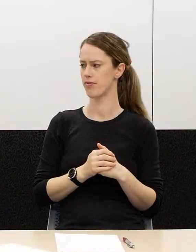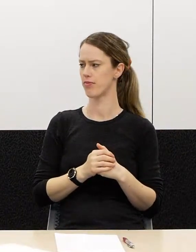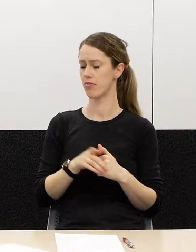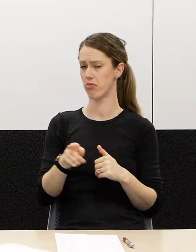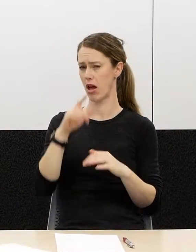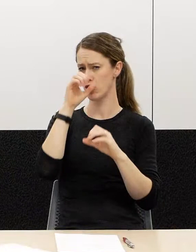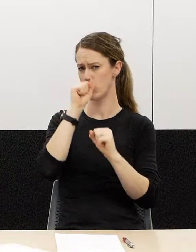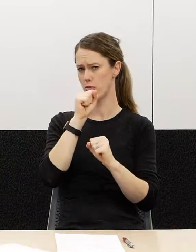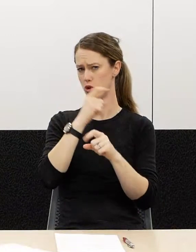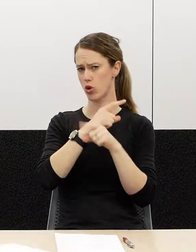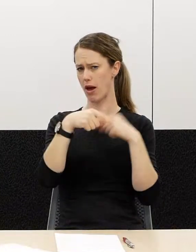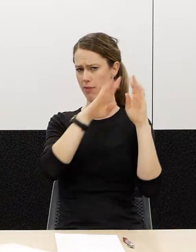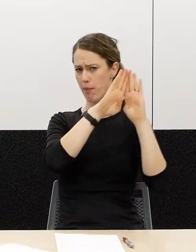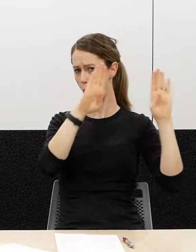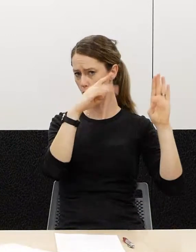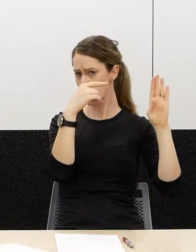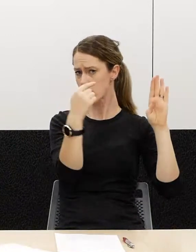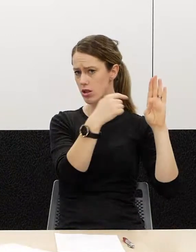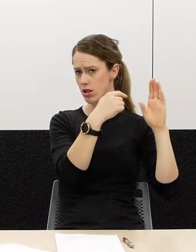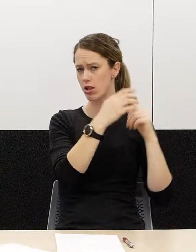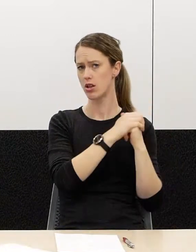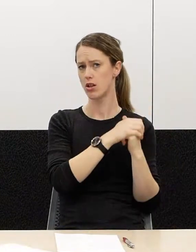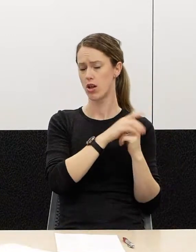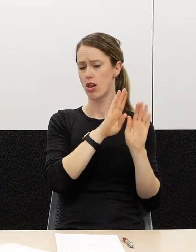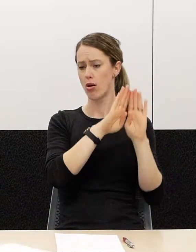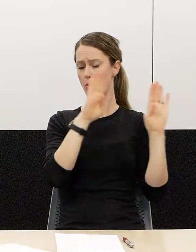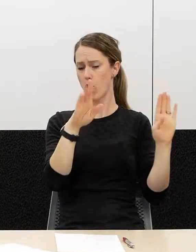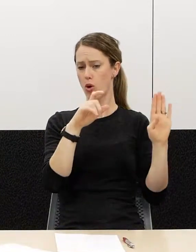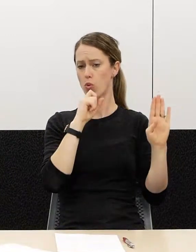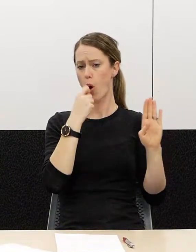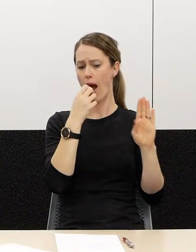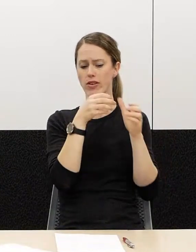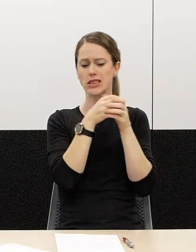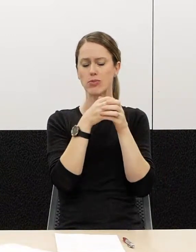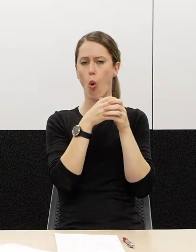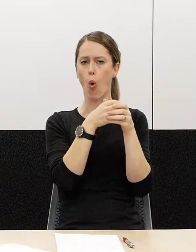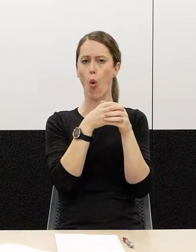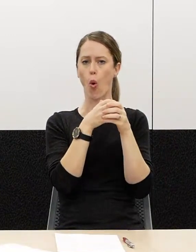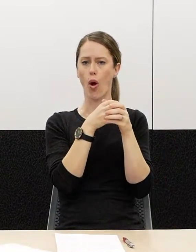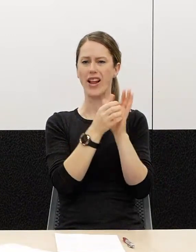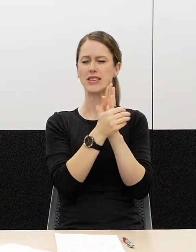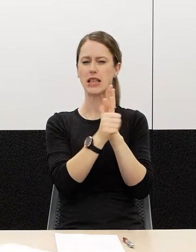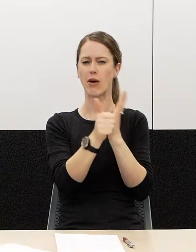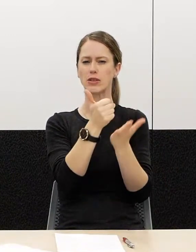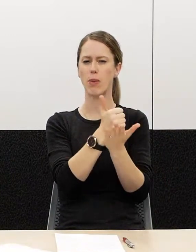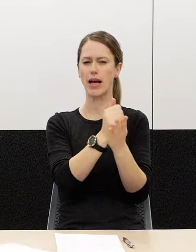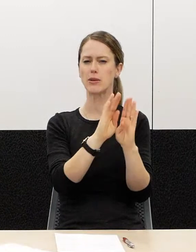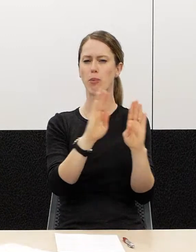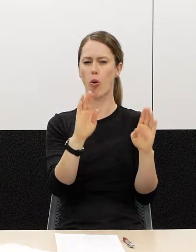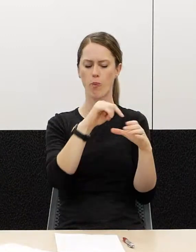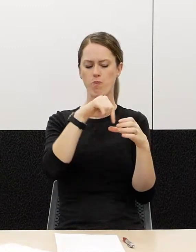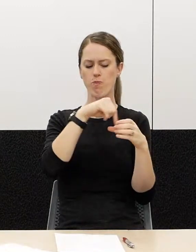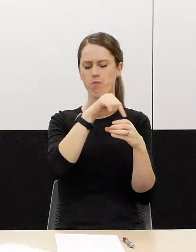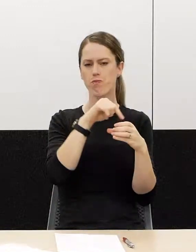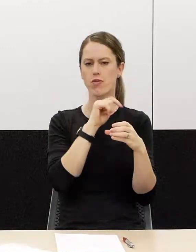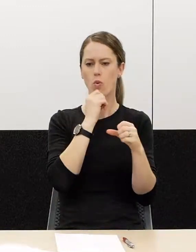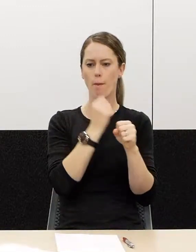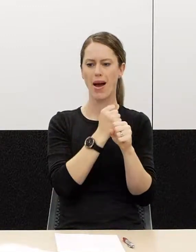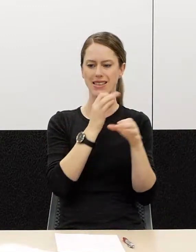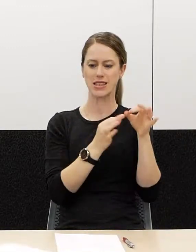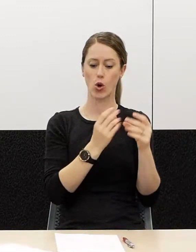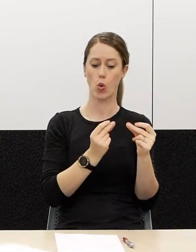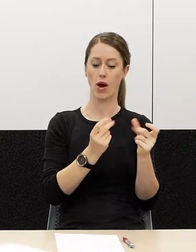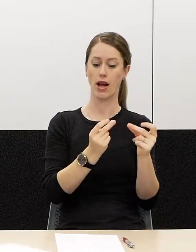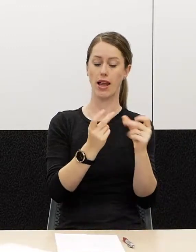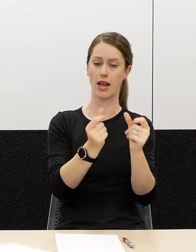assume that refers to the board. So what we're going to start off with is a very small skills-based board that's able to make decisions